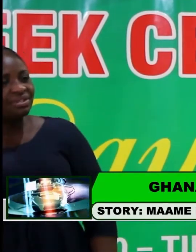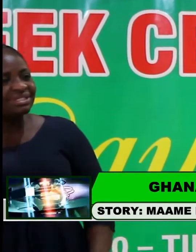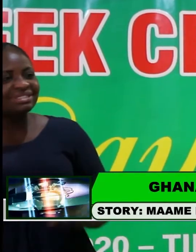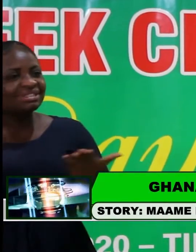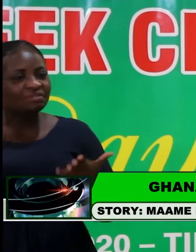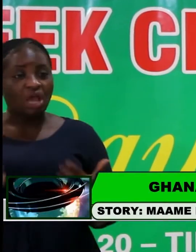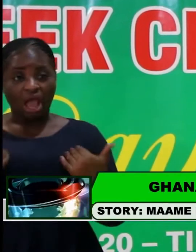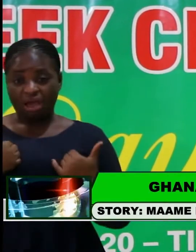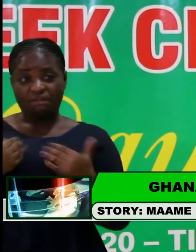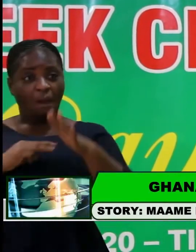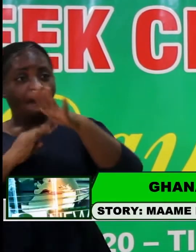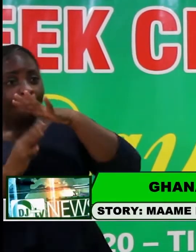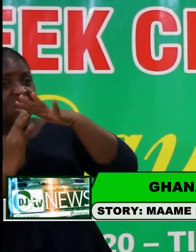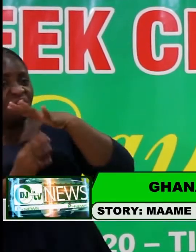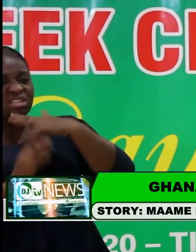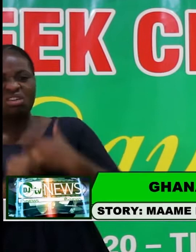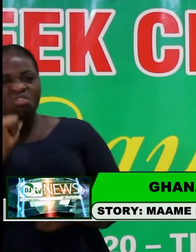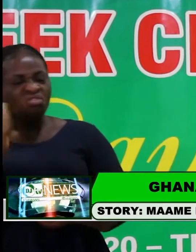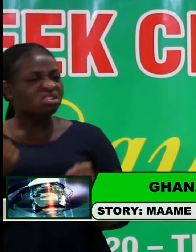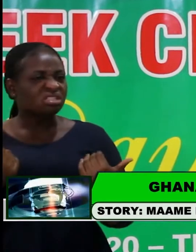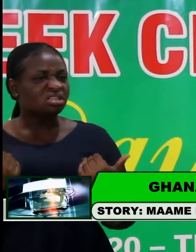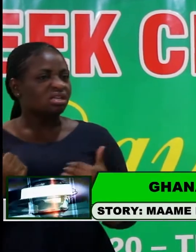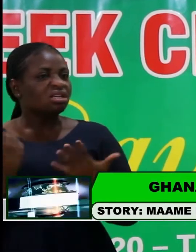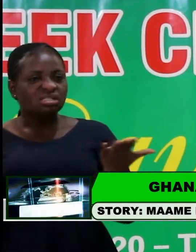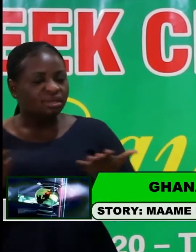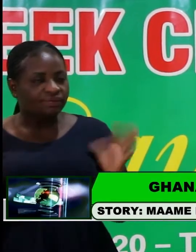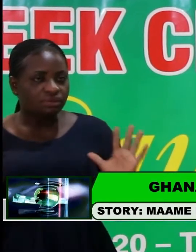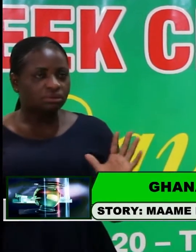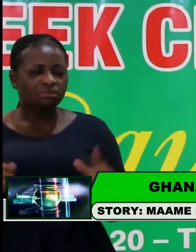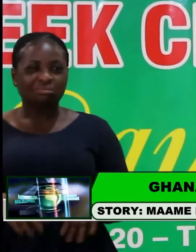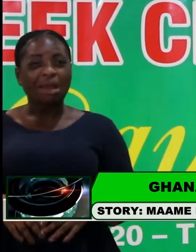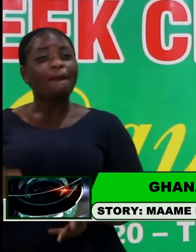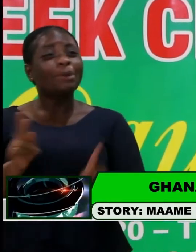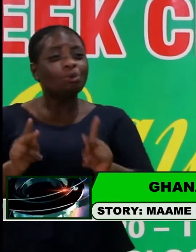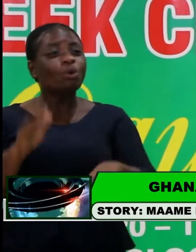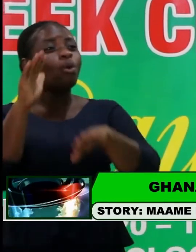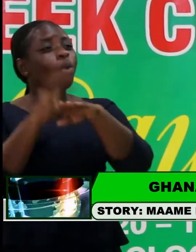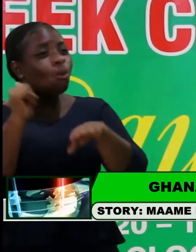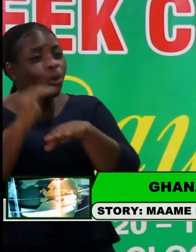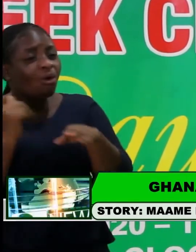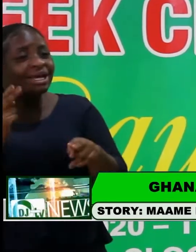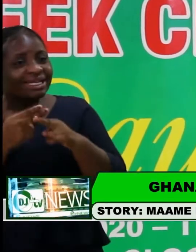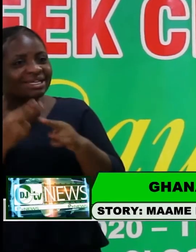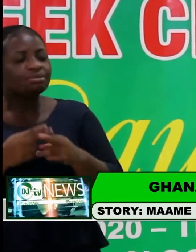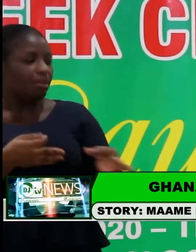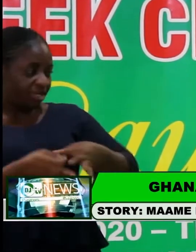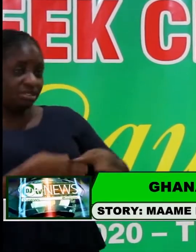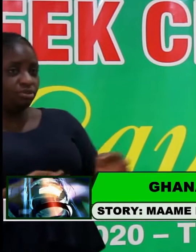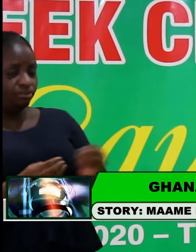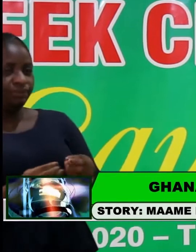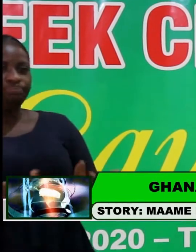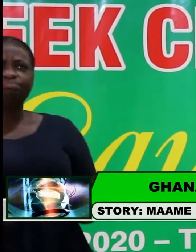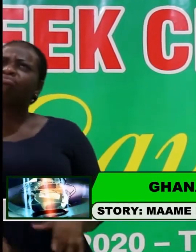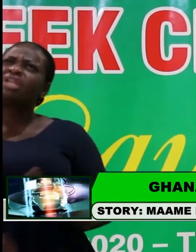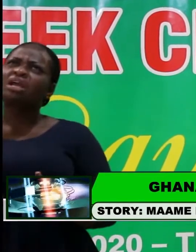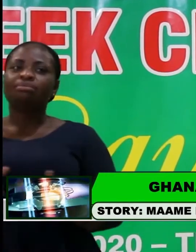problem with immigration, it is not civil service. All of these, even those that we call civil service, let me explain. If